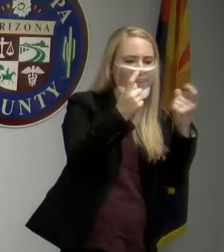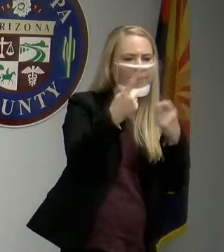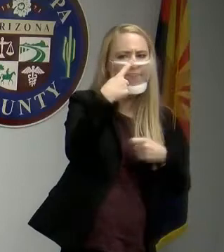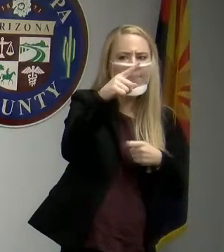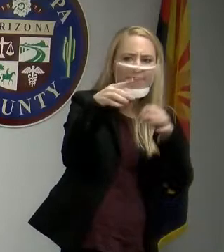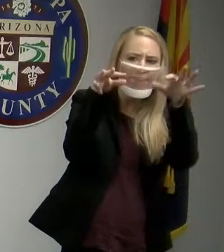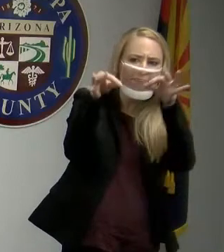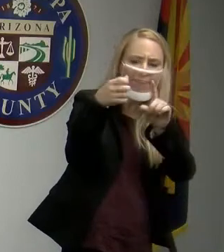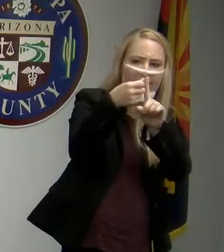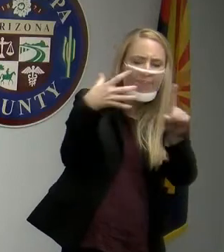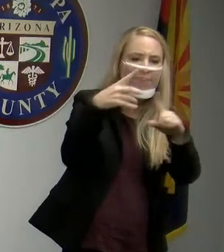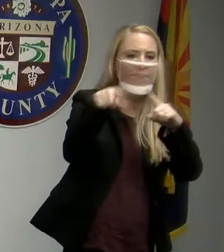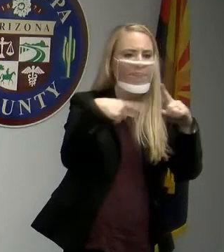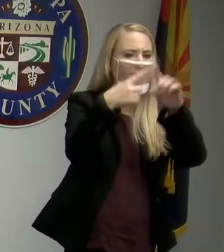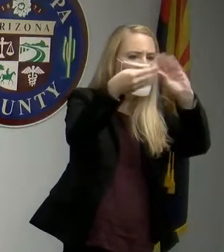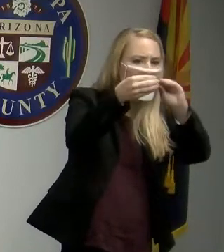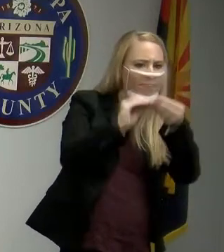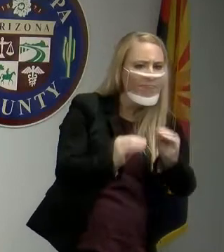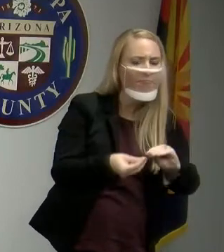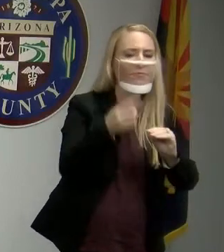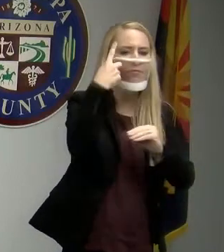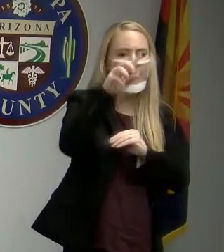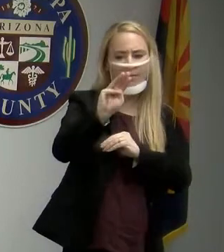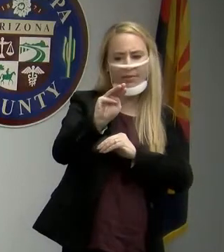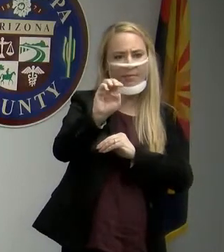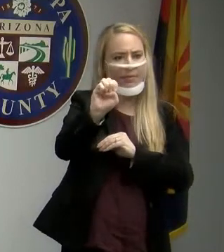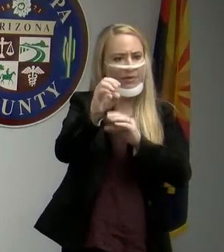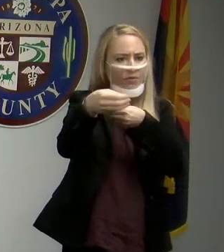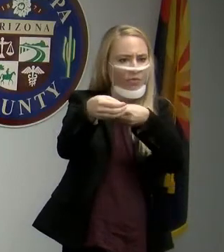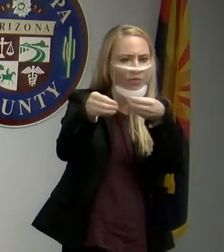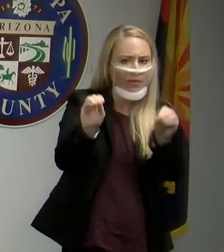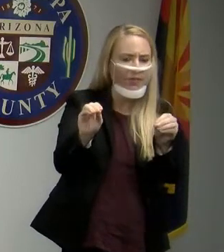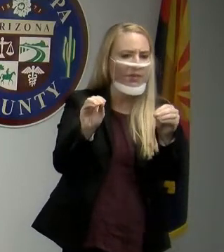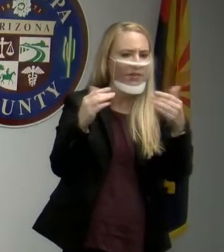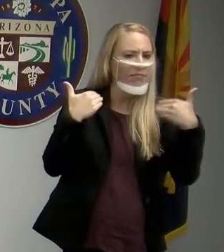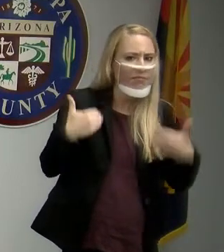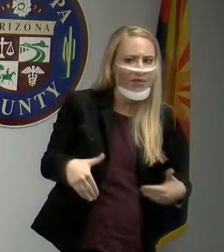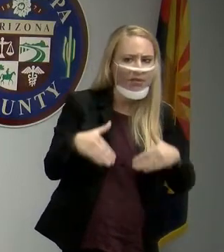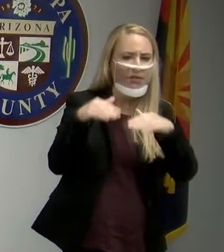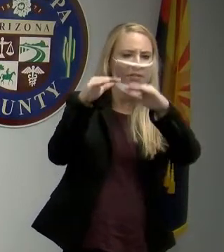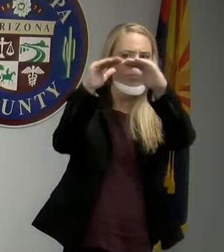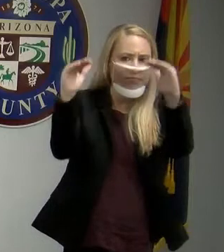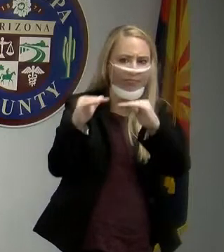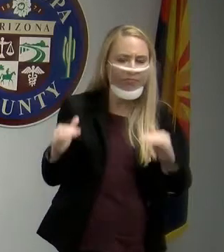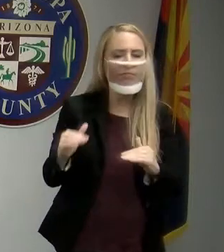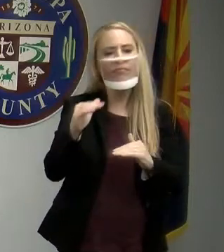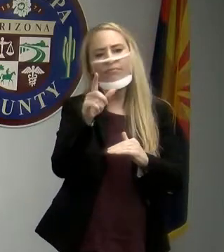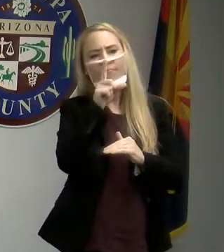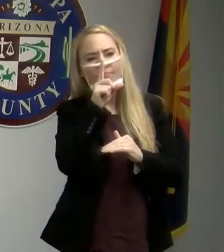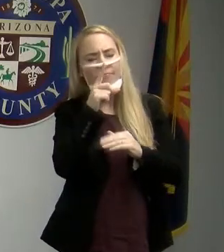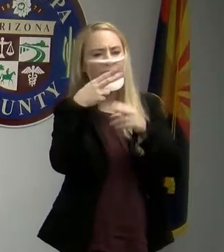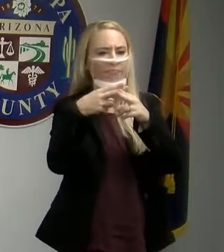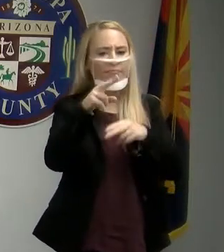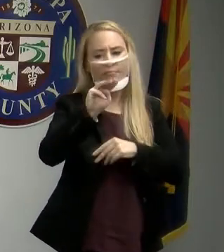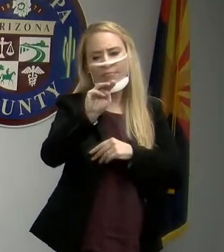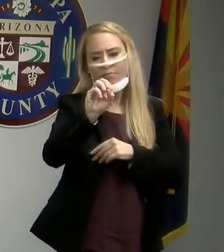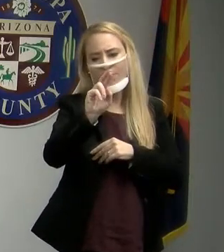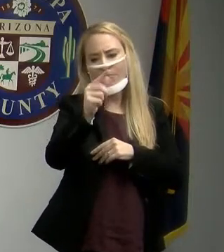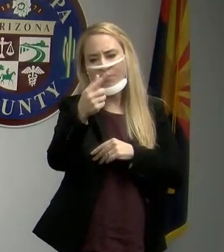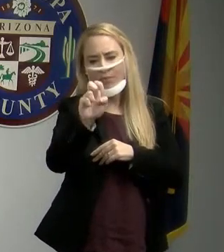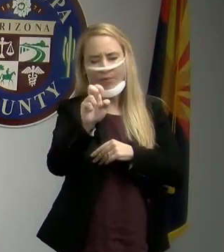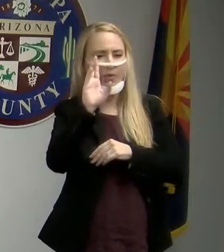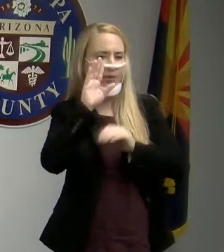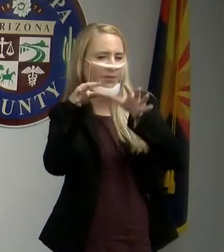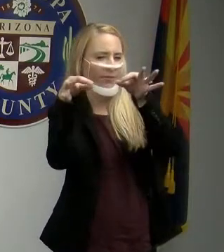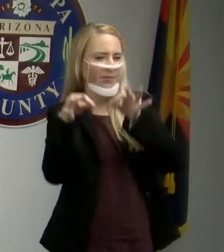at the medical examiner's office in the coolers there. We don't consider the medical examiner's office a morgue. We'll go into that a little bit more in just a